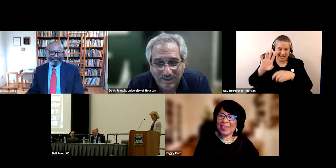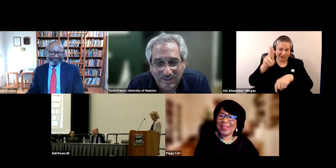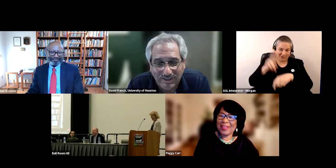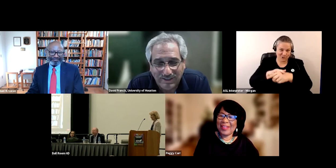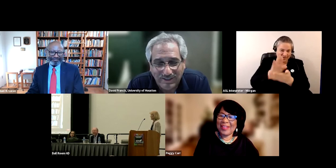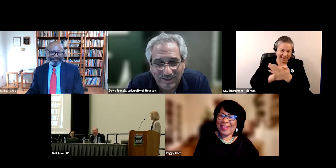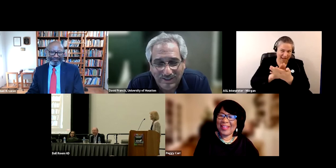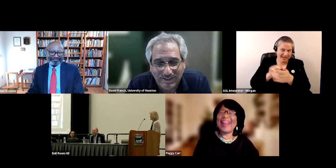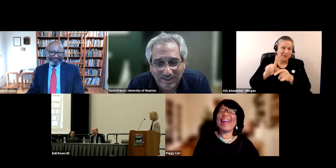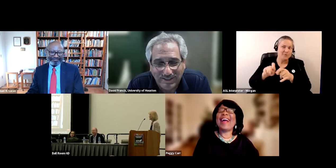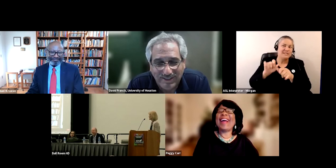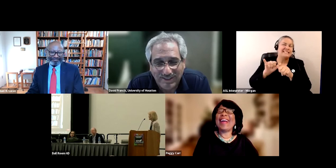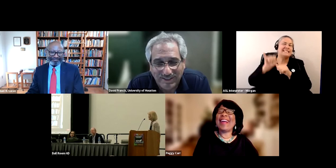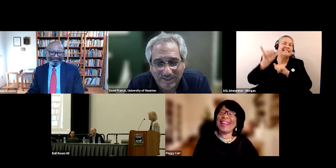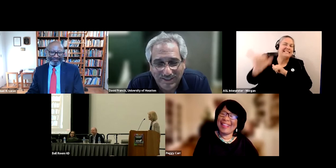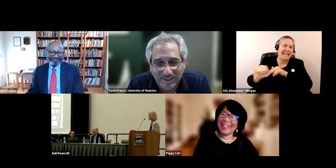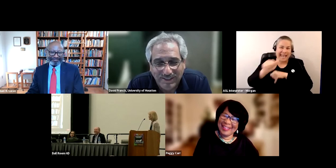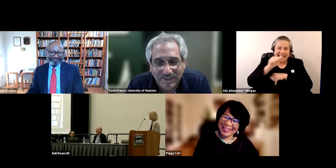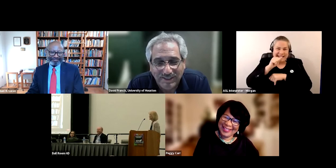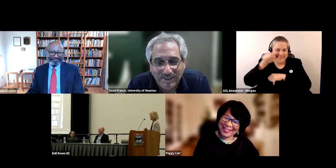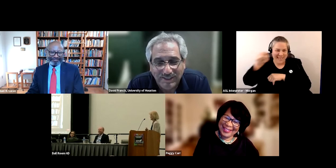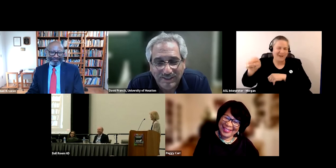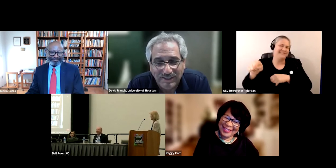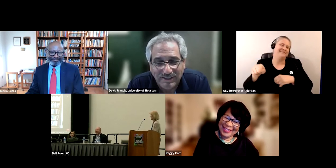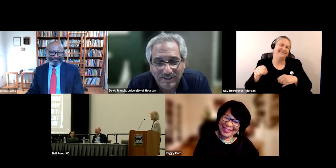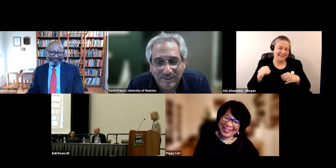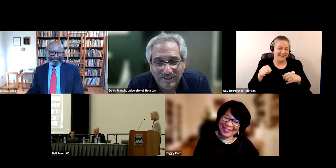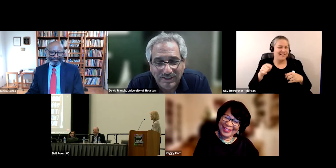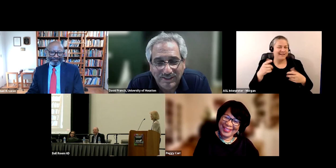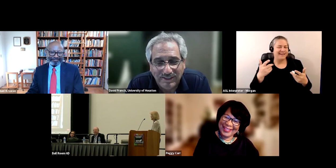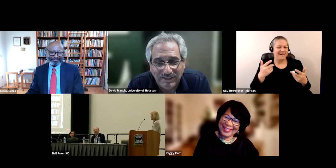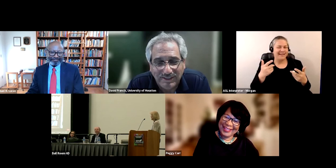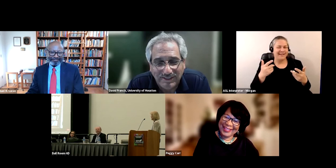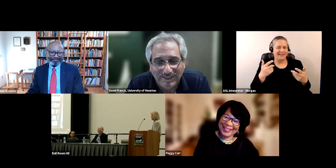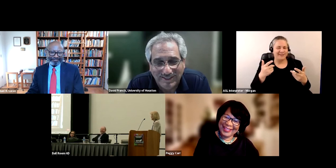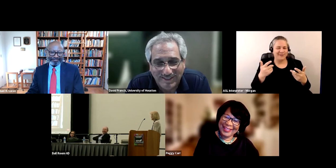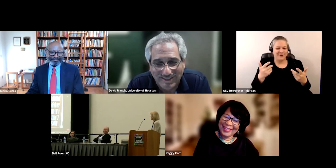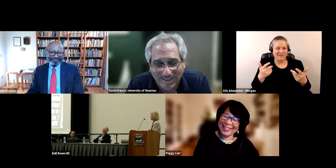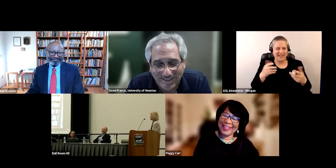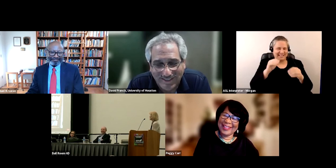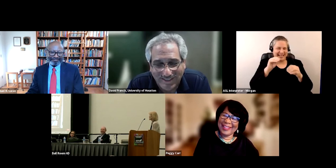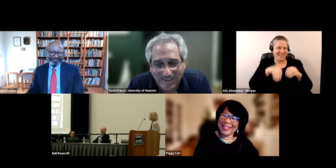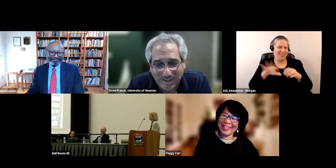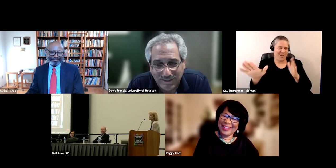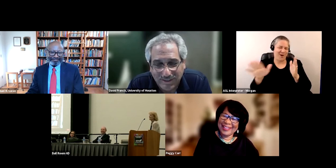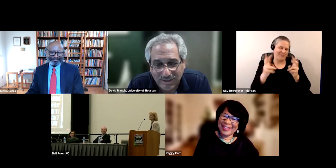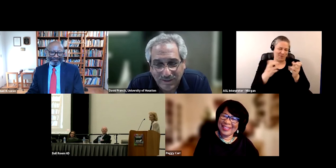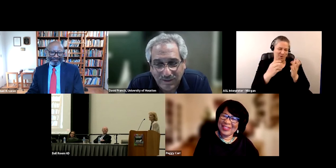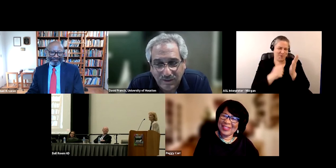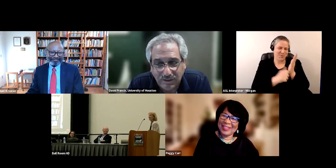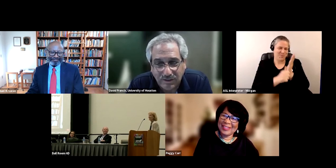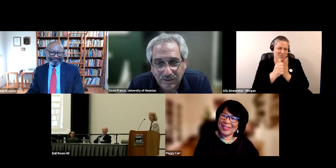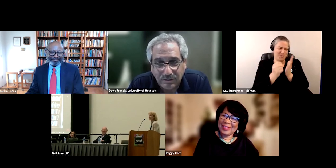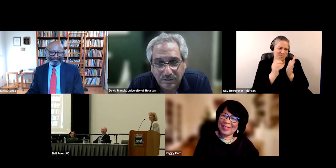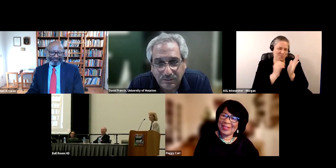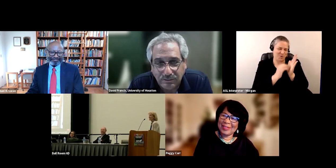is supposed to stay in the National Academies, to paraphrase a travel brochure. Okay, that's